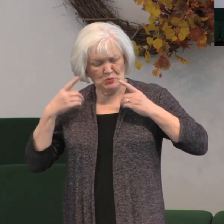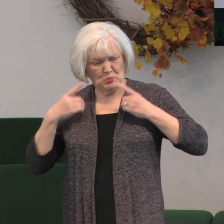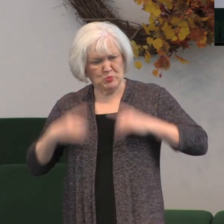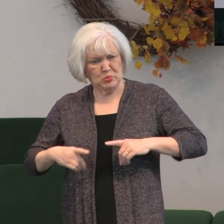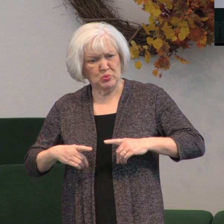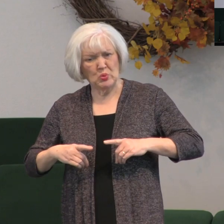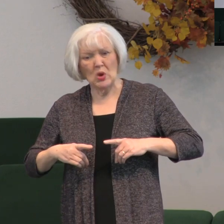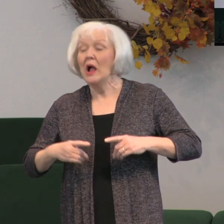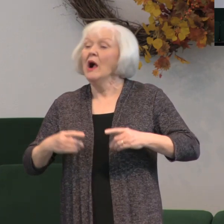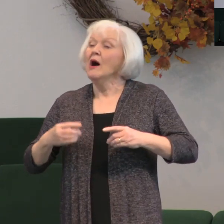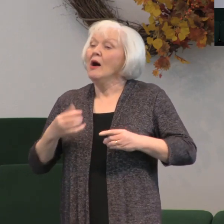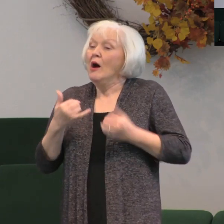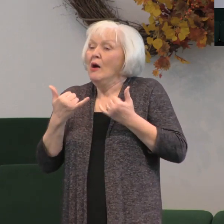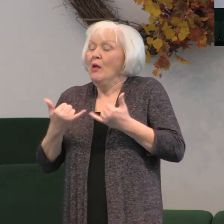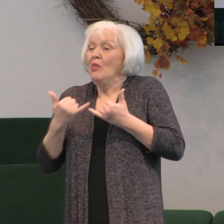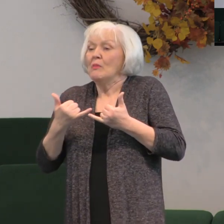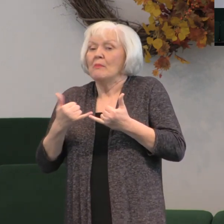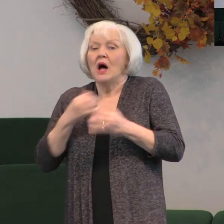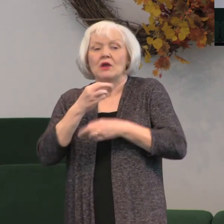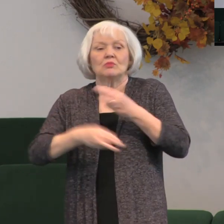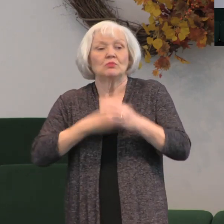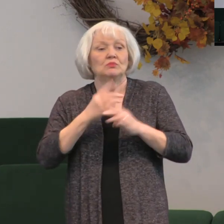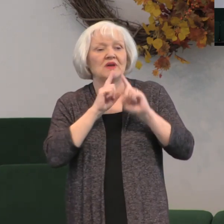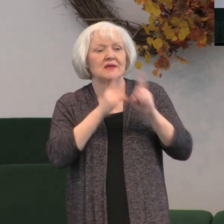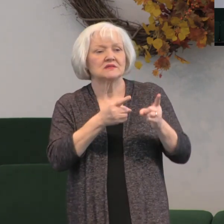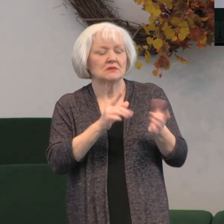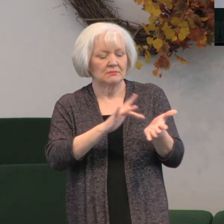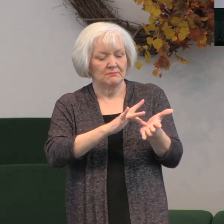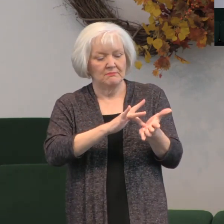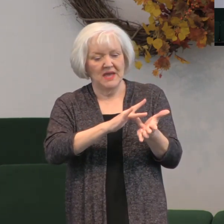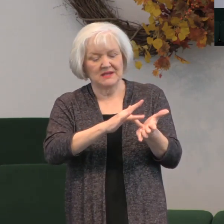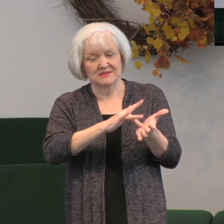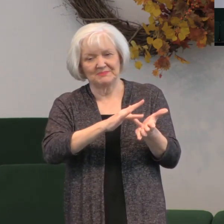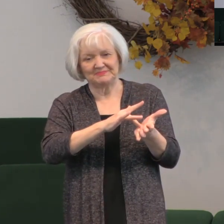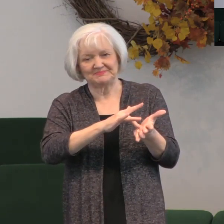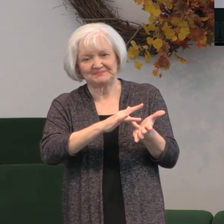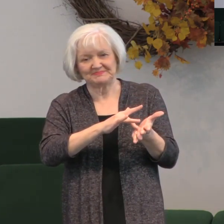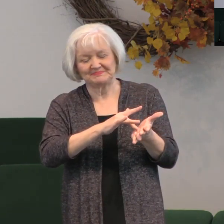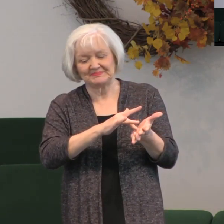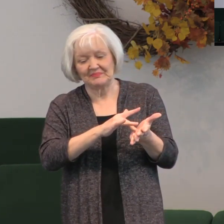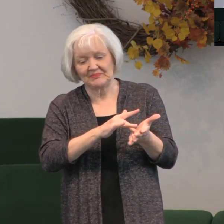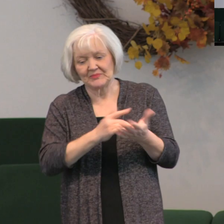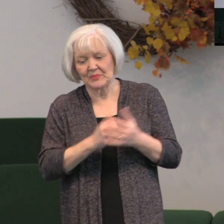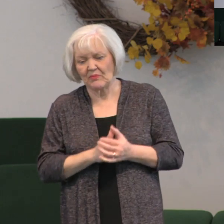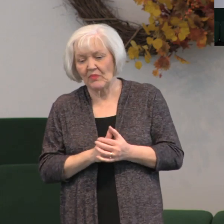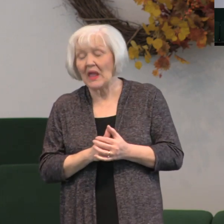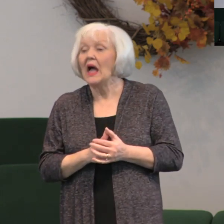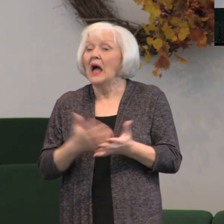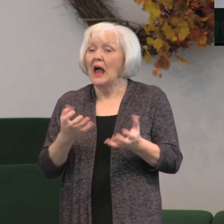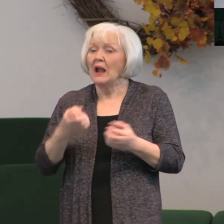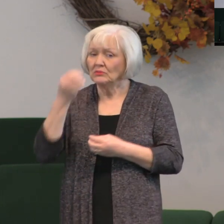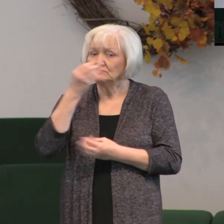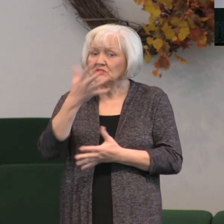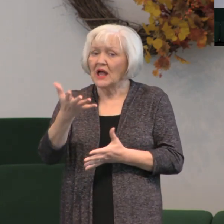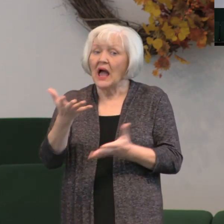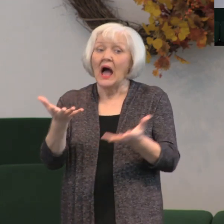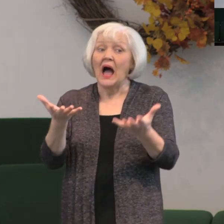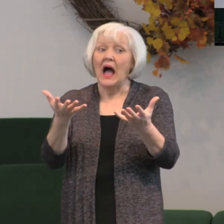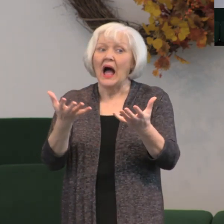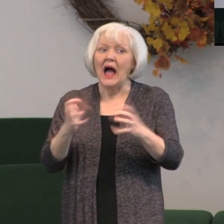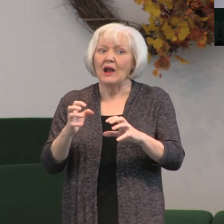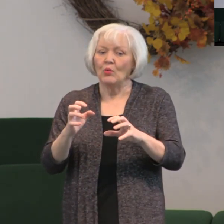world's answer to turn to medicine for help in dealing with things like depression. And let me just say, I don't want to